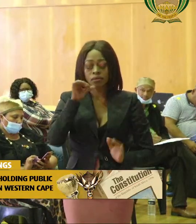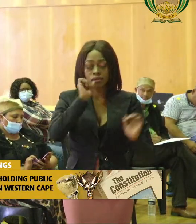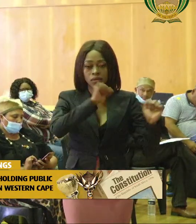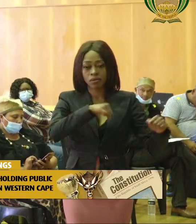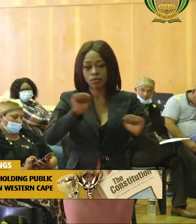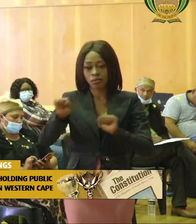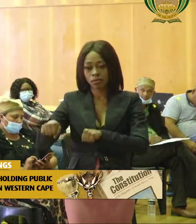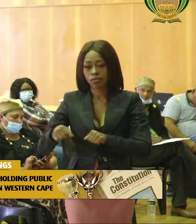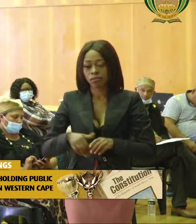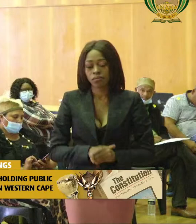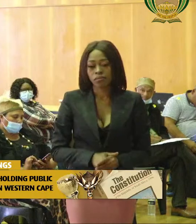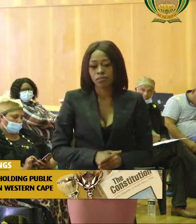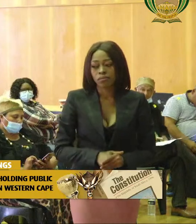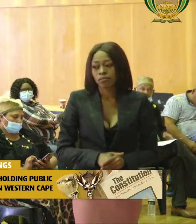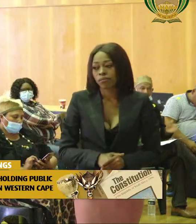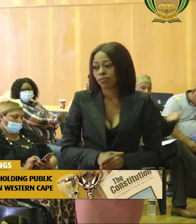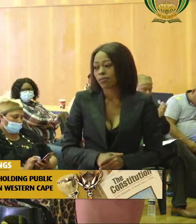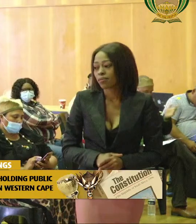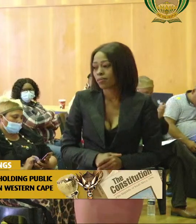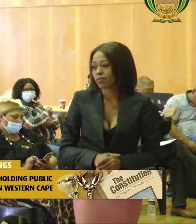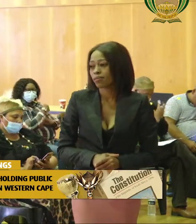Amen.